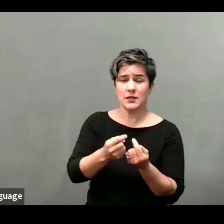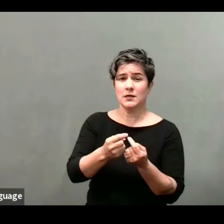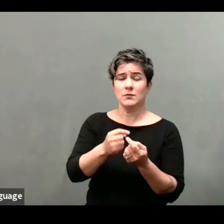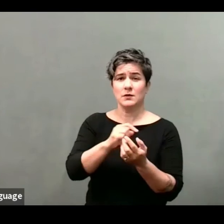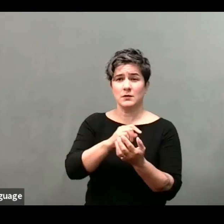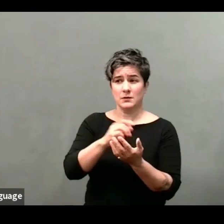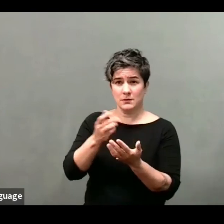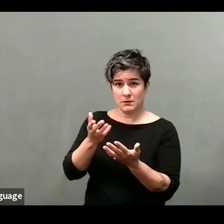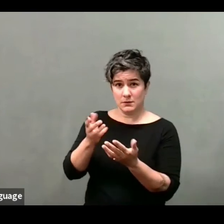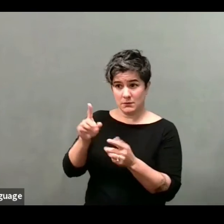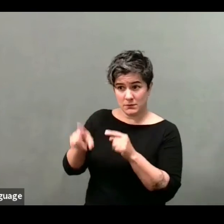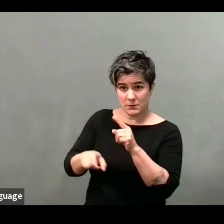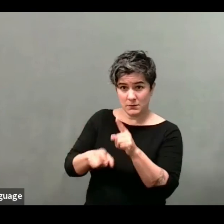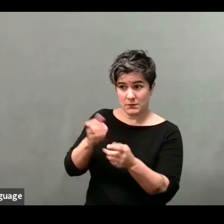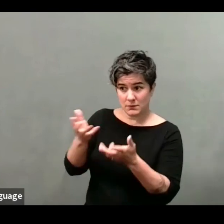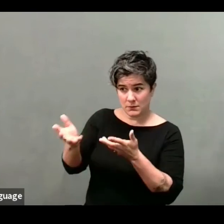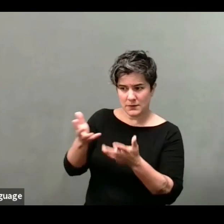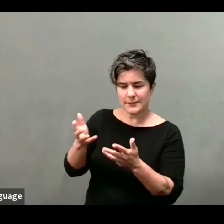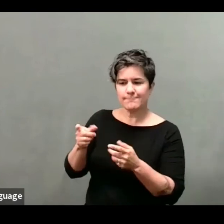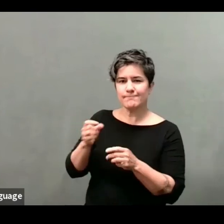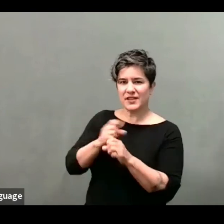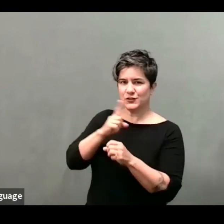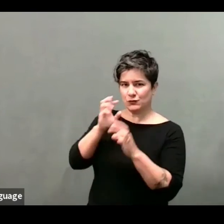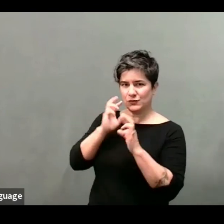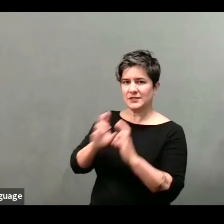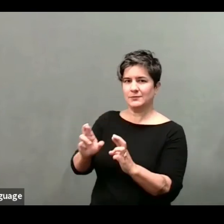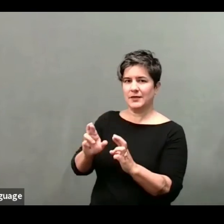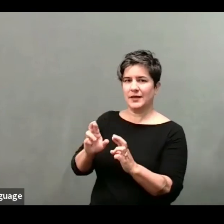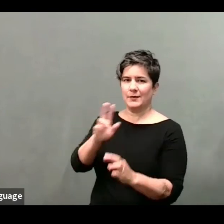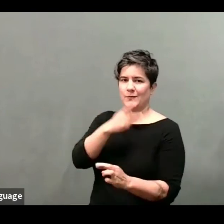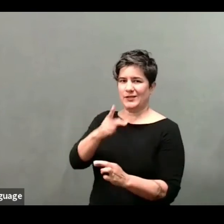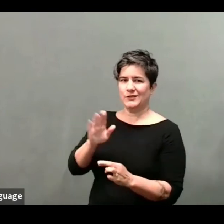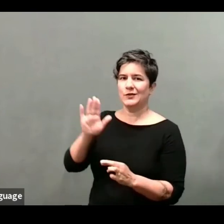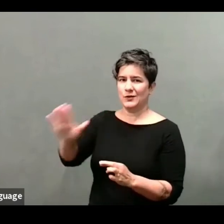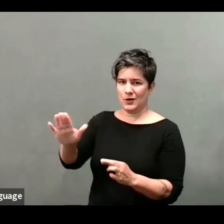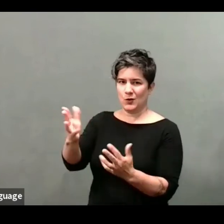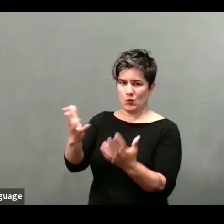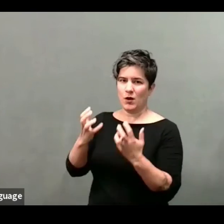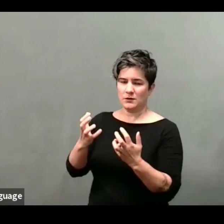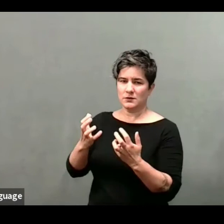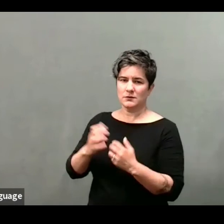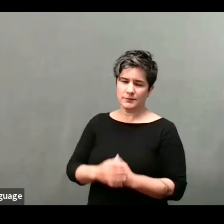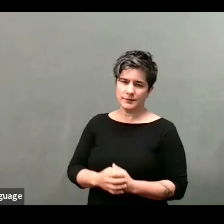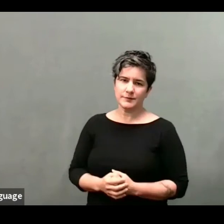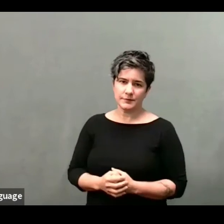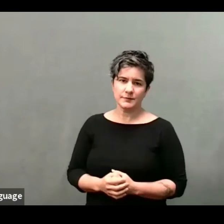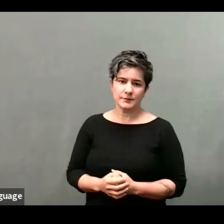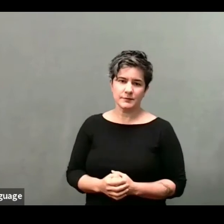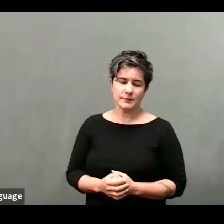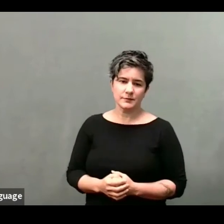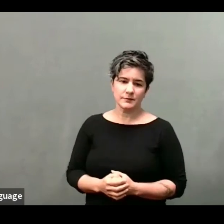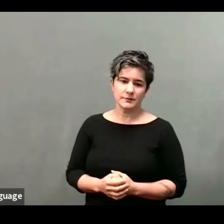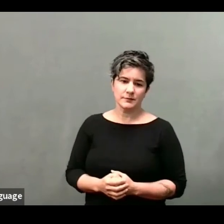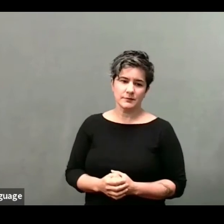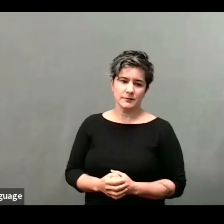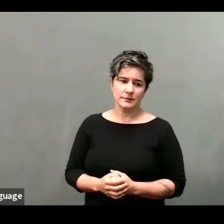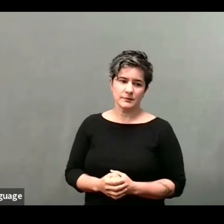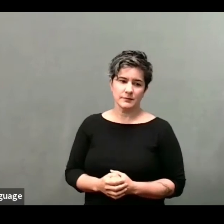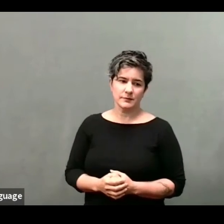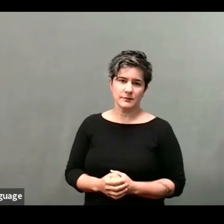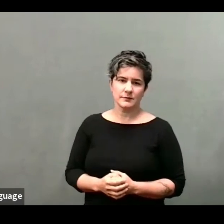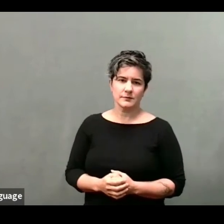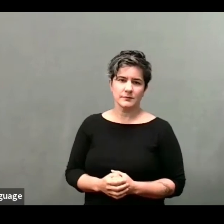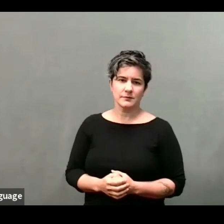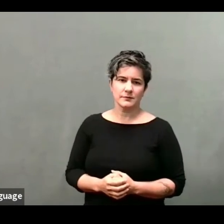that they are not acting against the best wishes or against the wishes of that patient. Now,